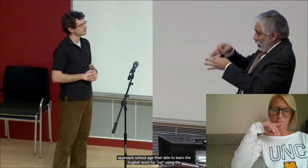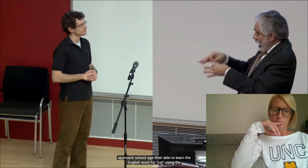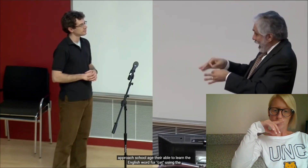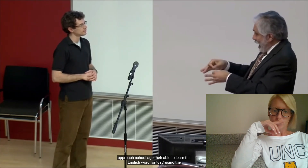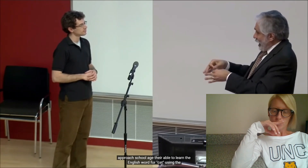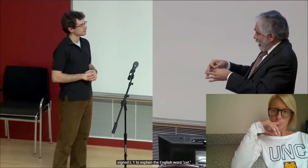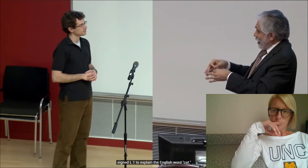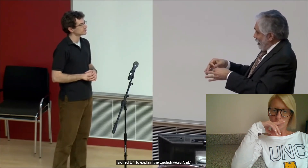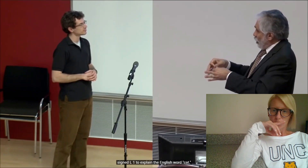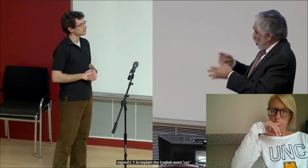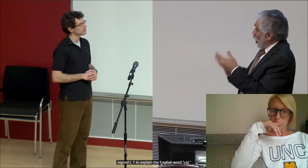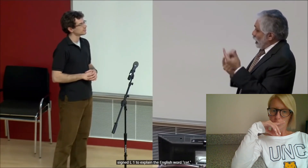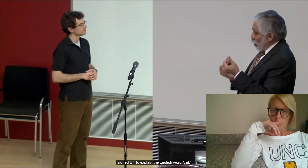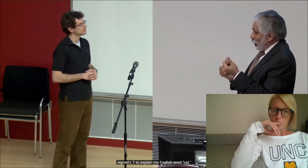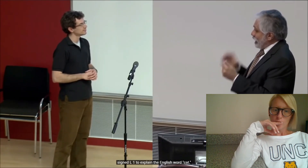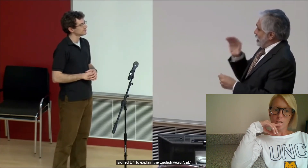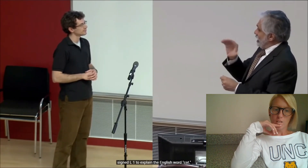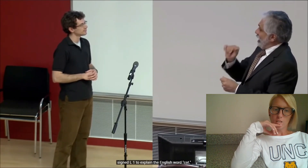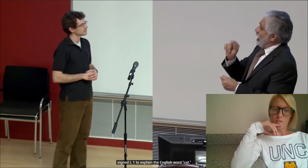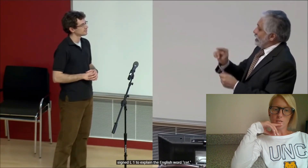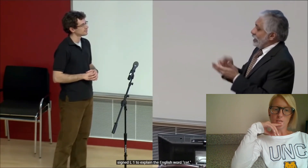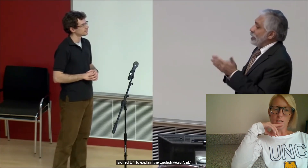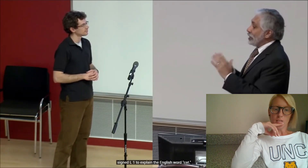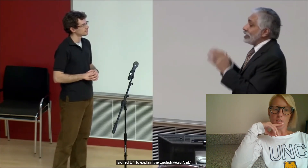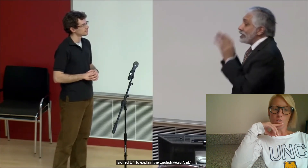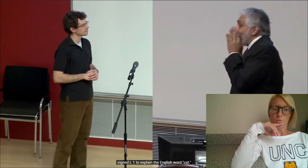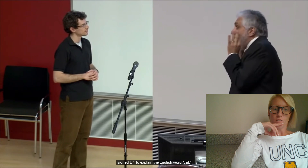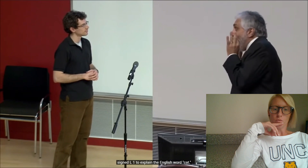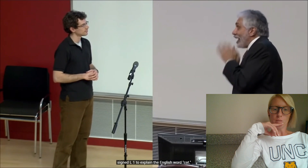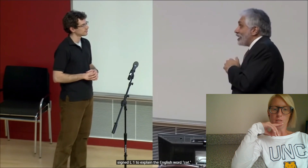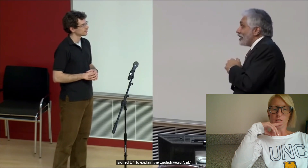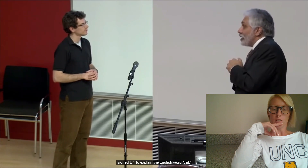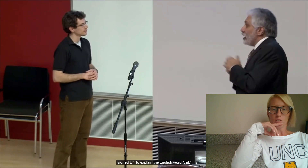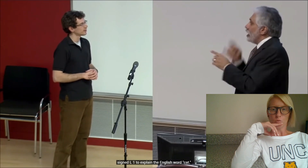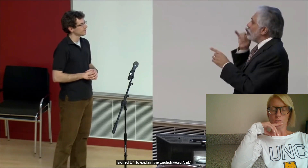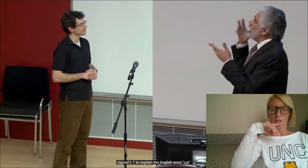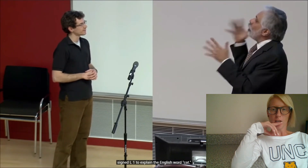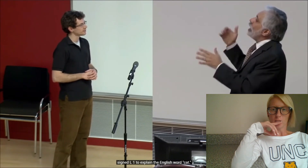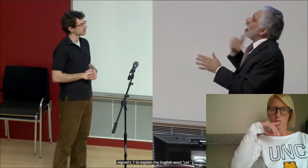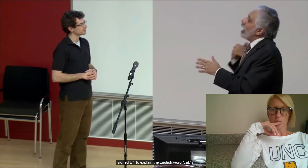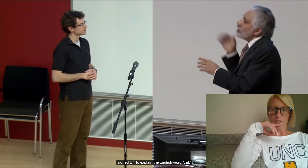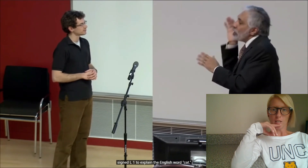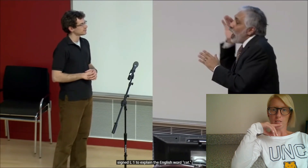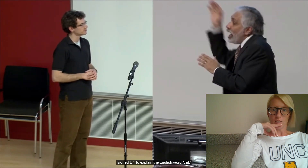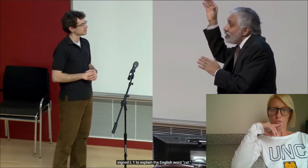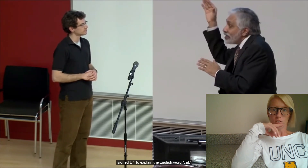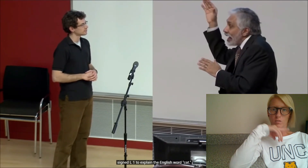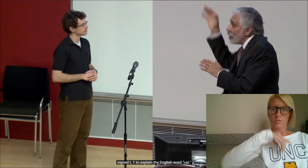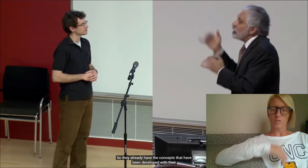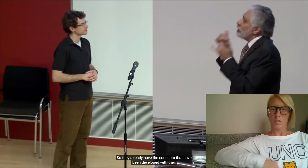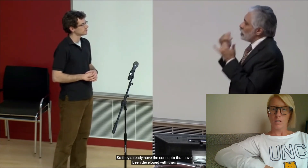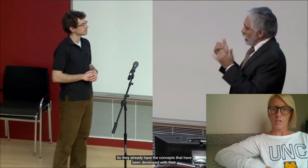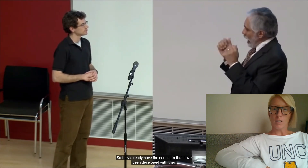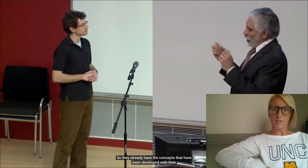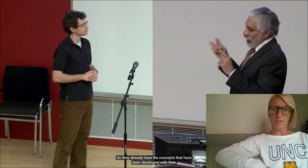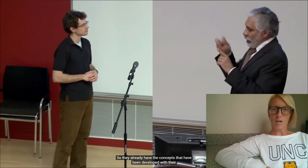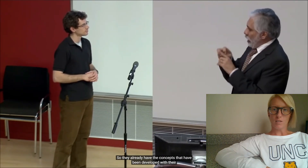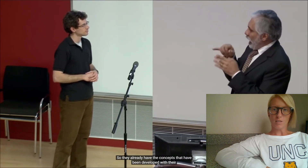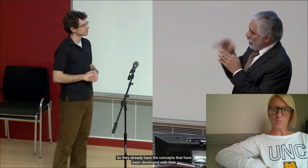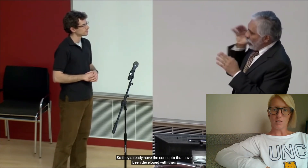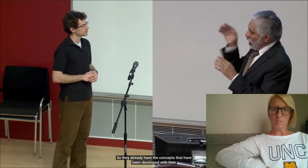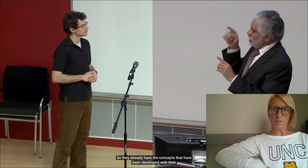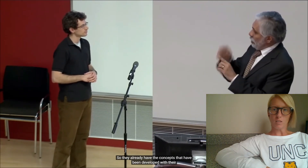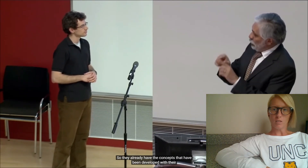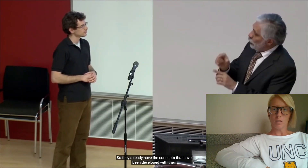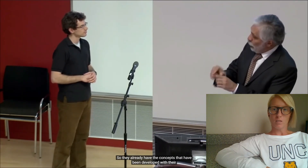cat using the signed L1 to and the explain L1 to explain the English word to make cat. that connection. So they already And have the that